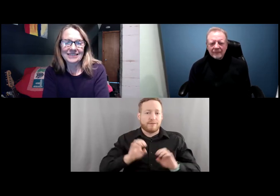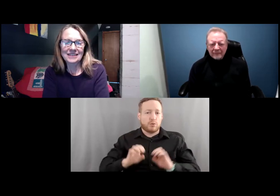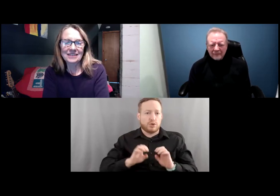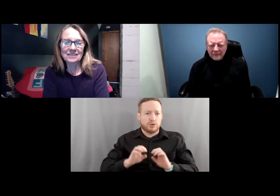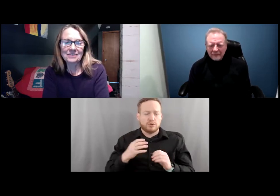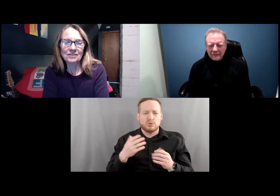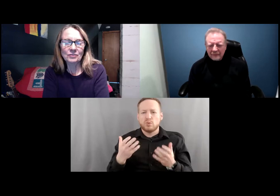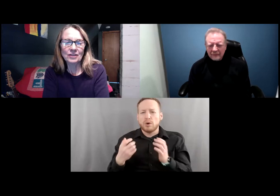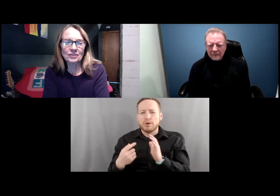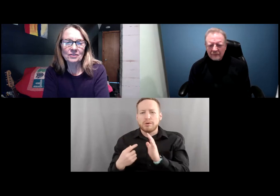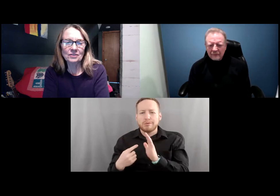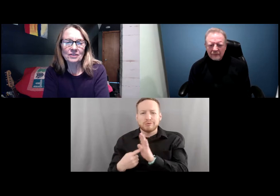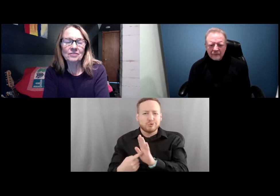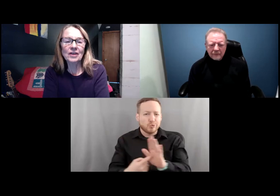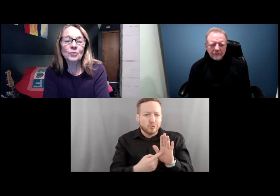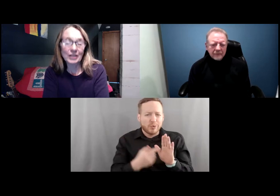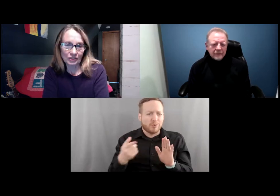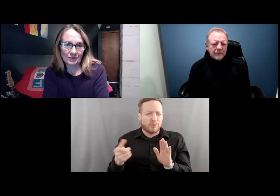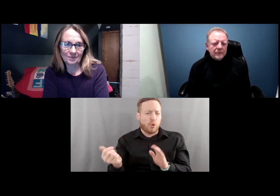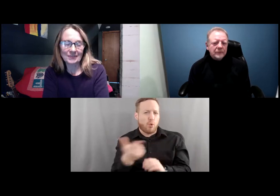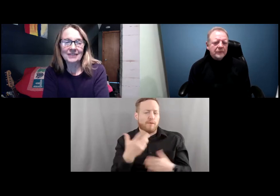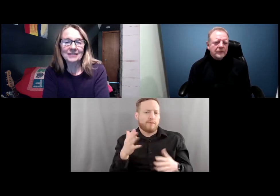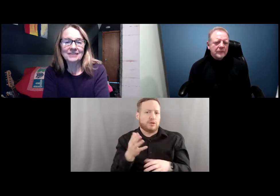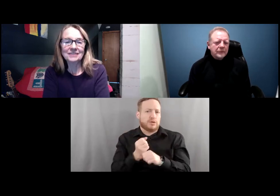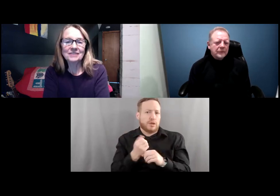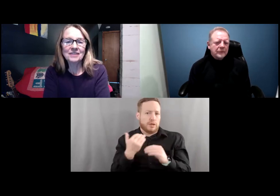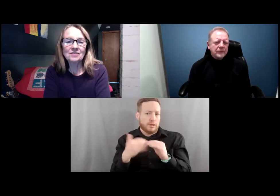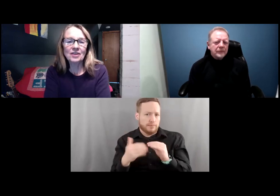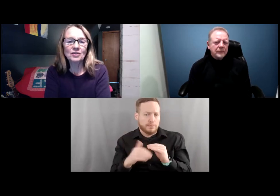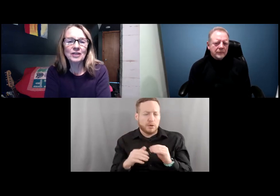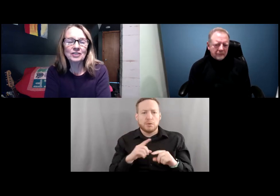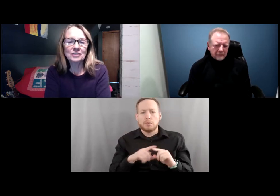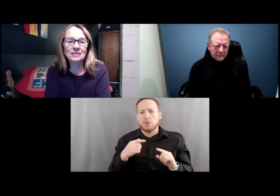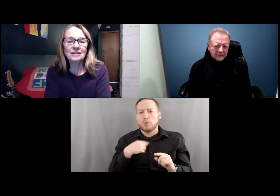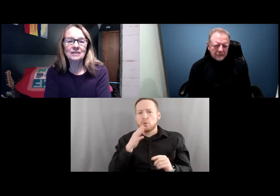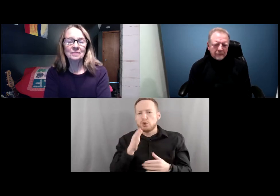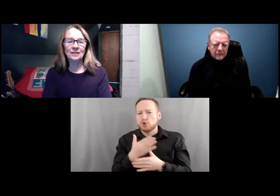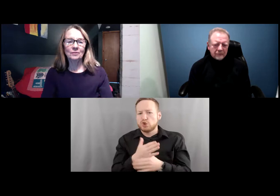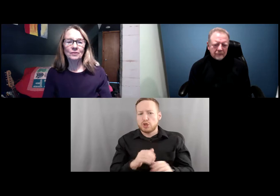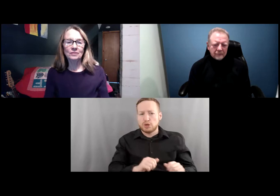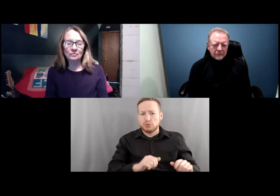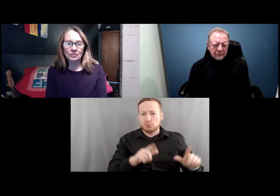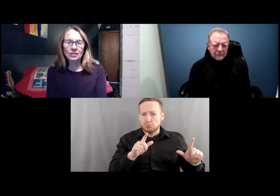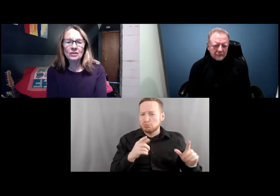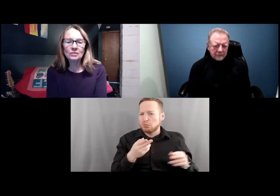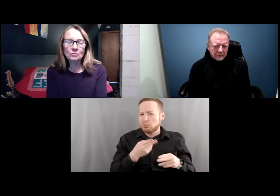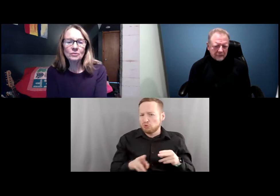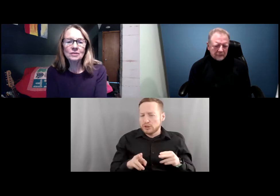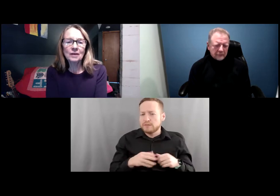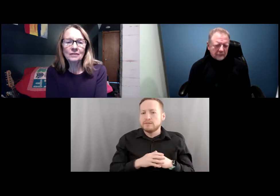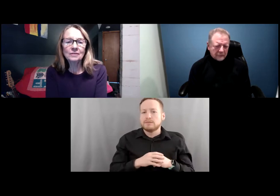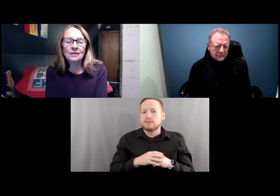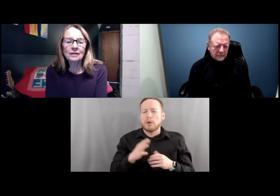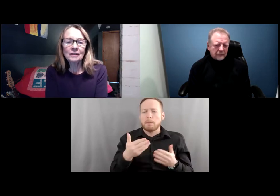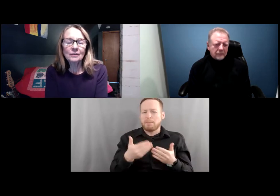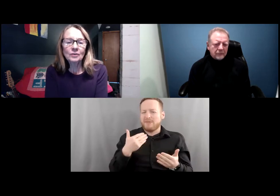an executive director evaluation. This is an evaluation that we've shared through